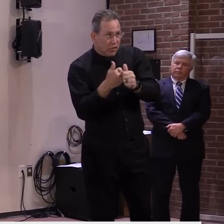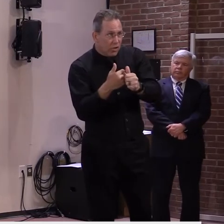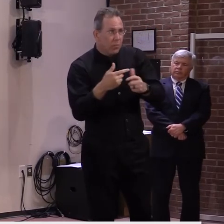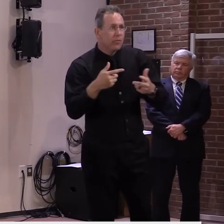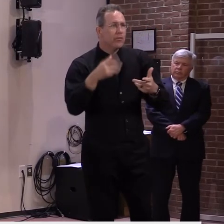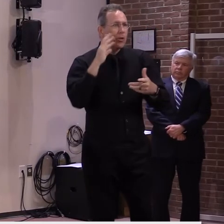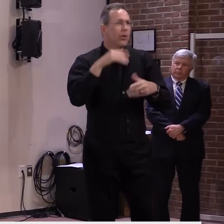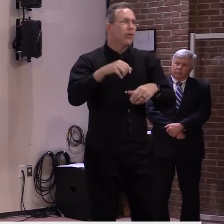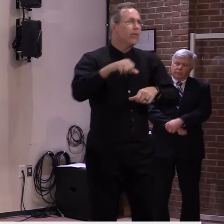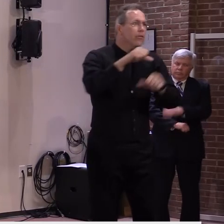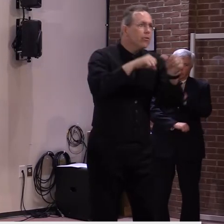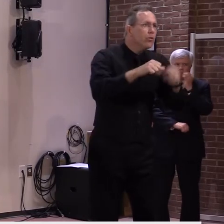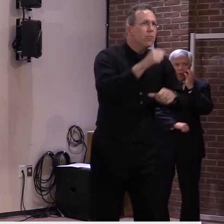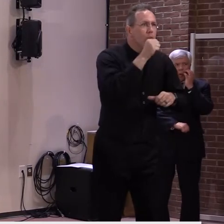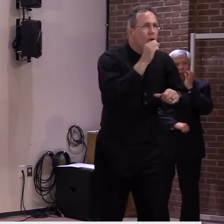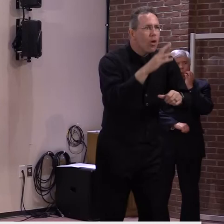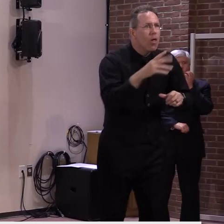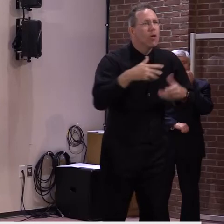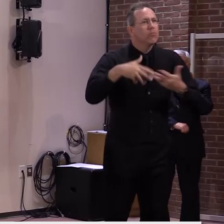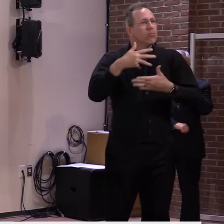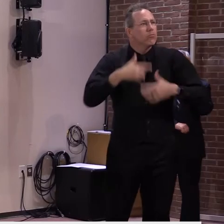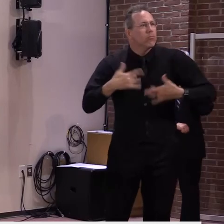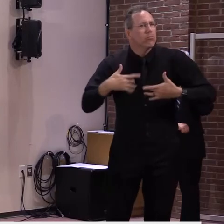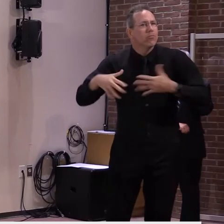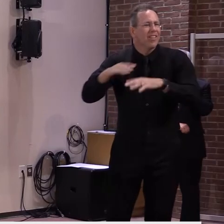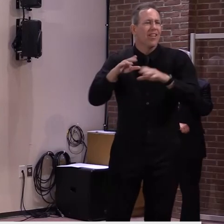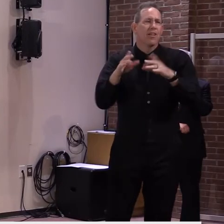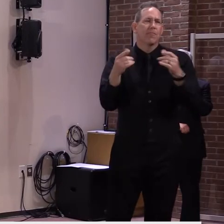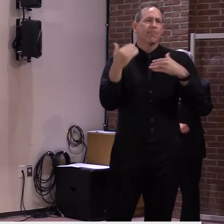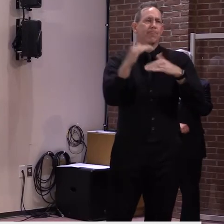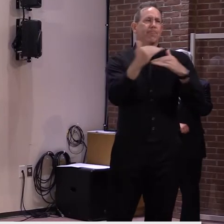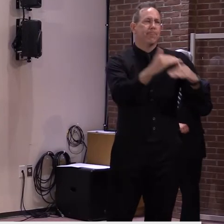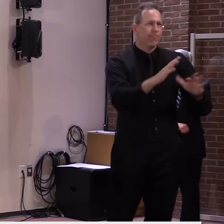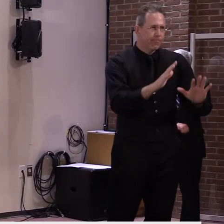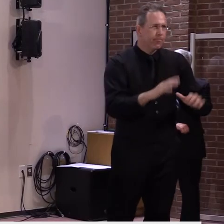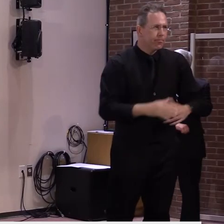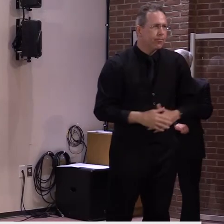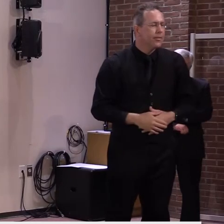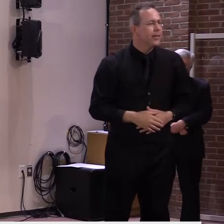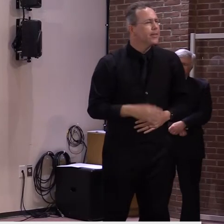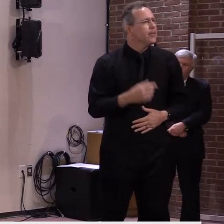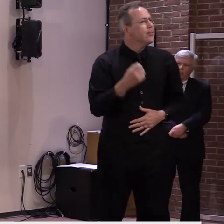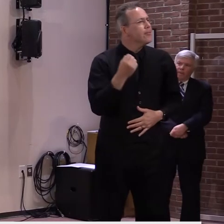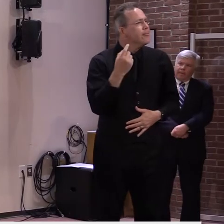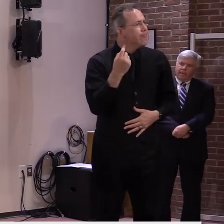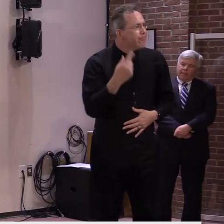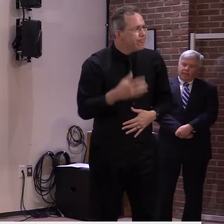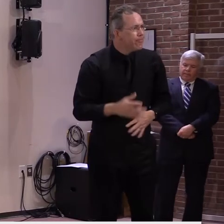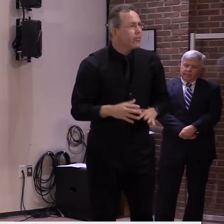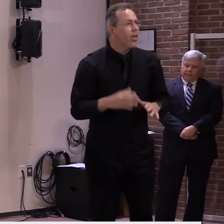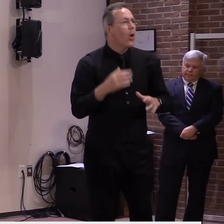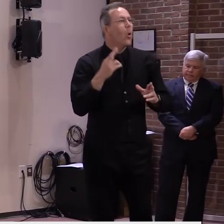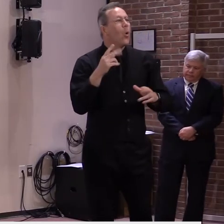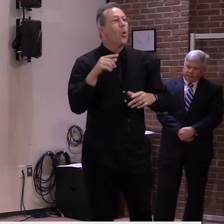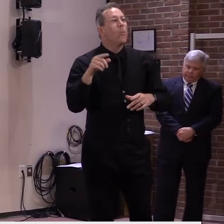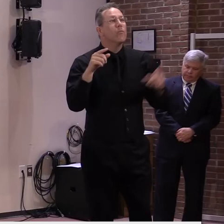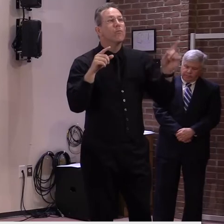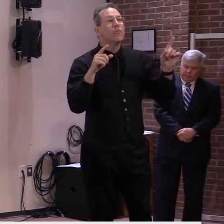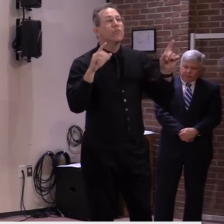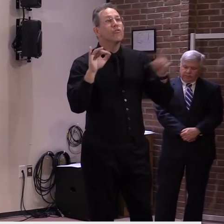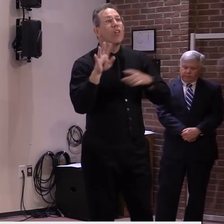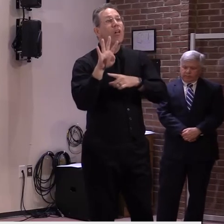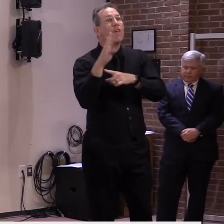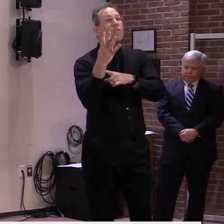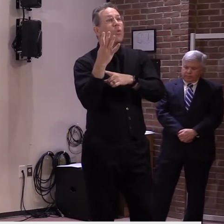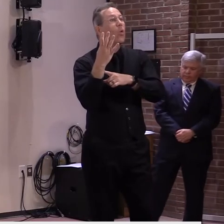contemplating this. Again, suffice it to say that by the 4th of July or before, when we lift all